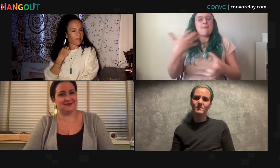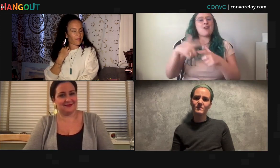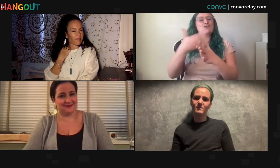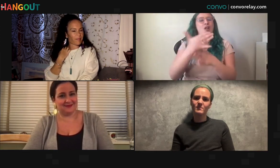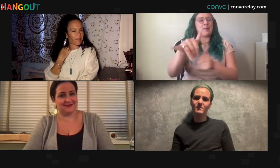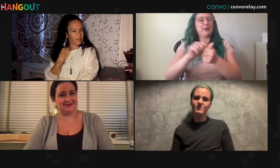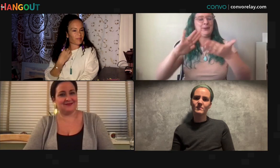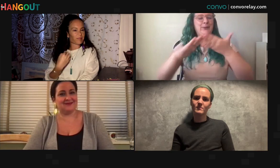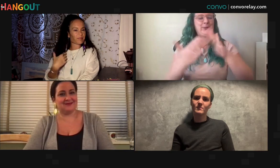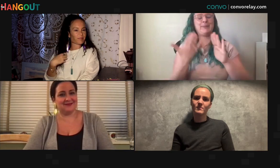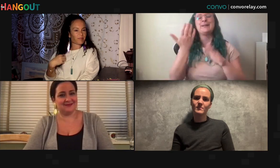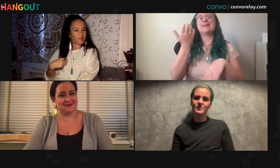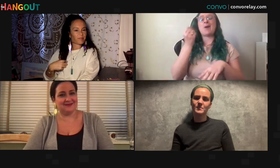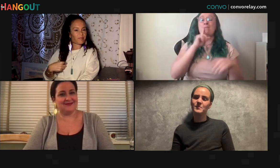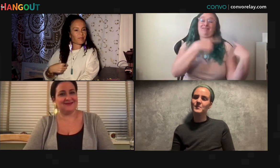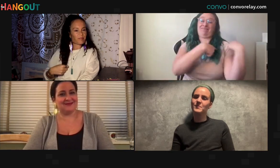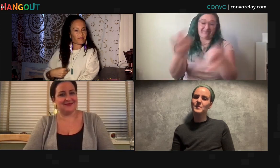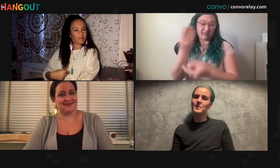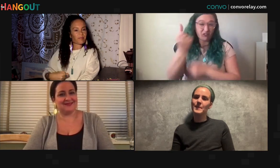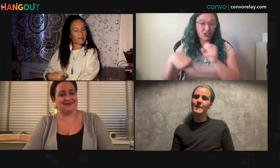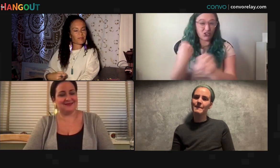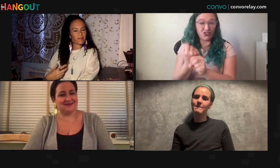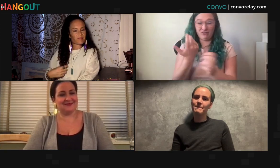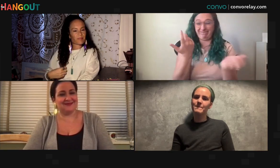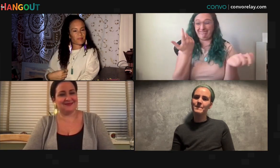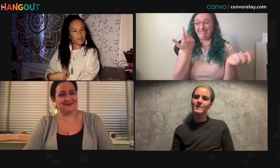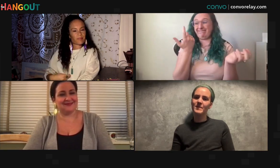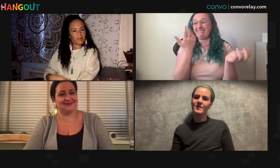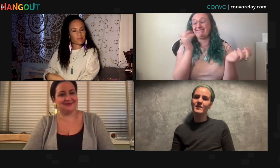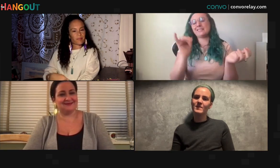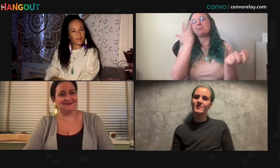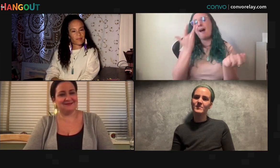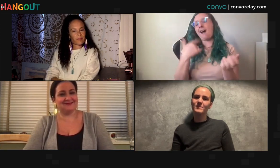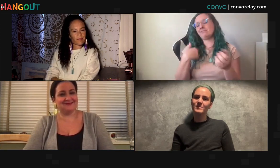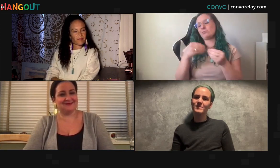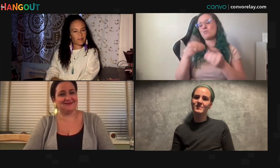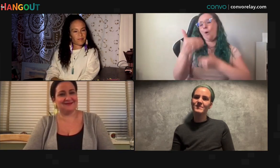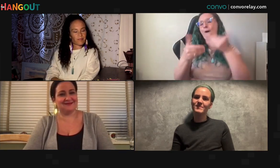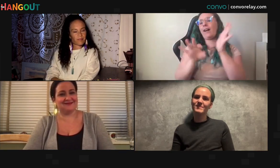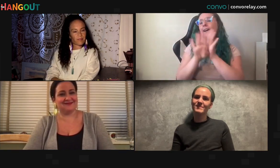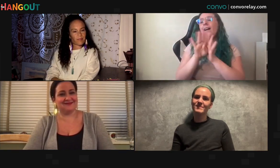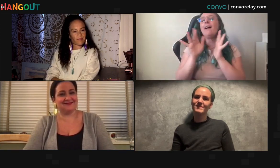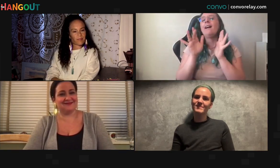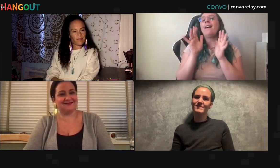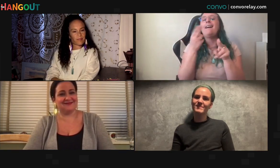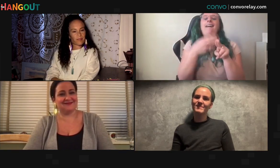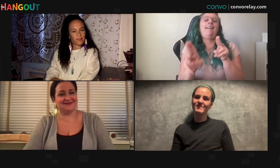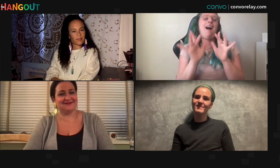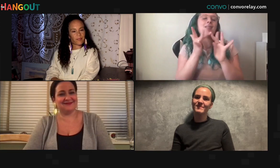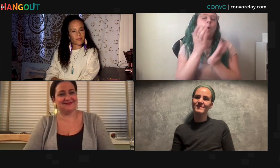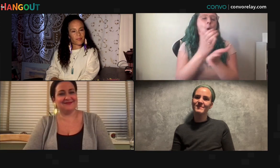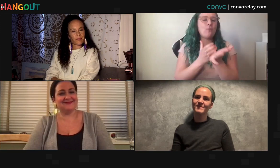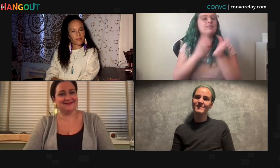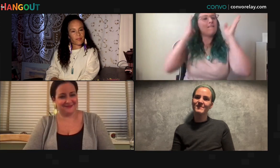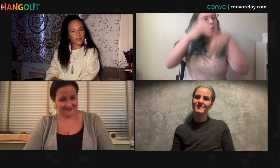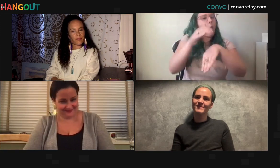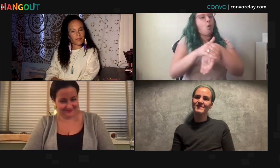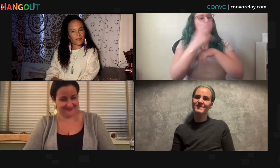of studying more about manifestation and wanting to share this with the community. And I've been doing this for a few years. And I've been